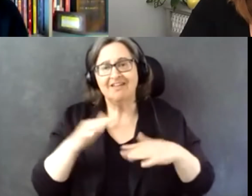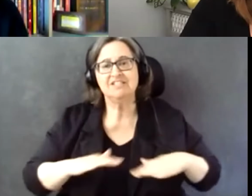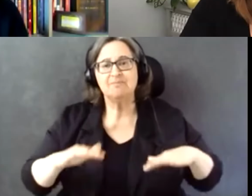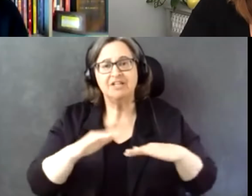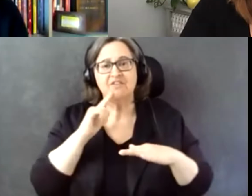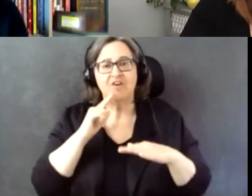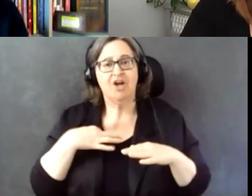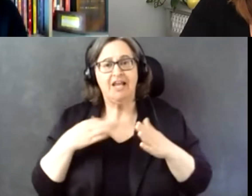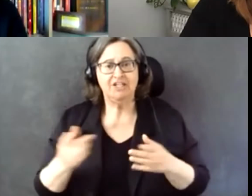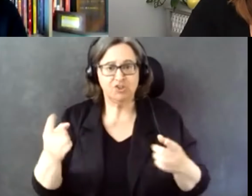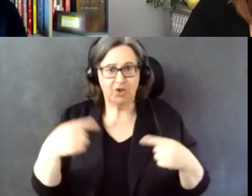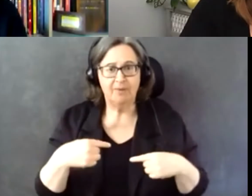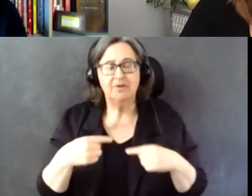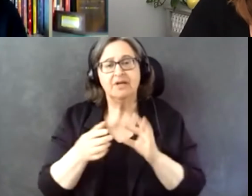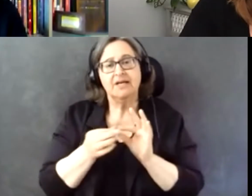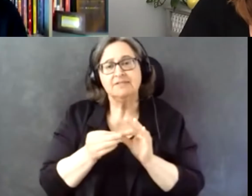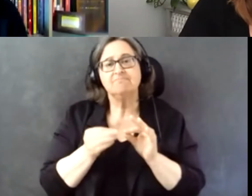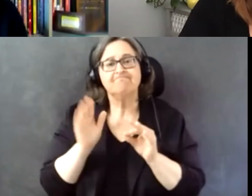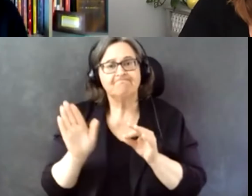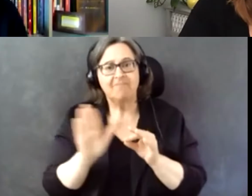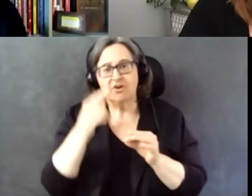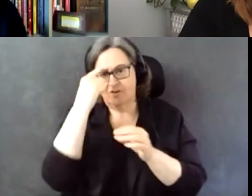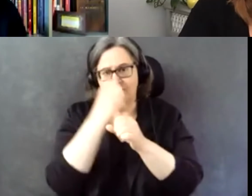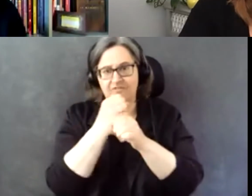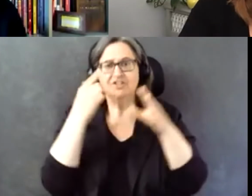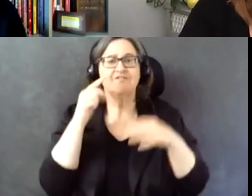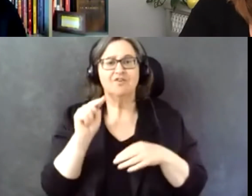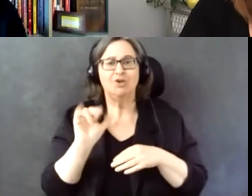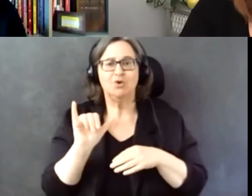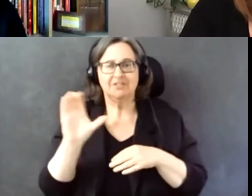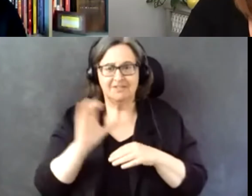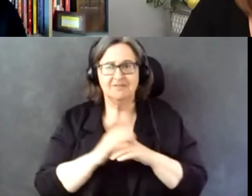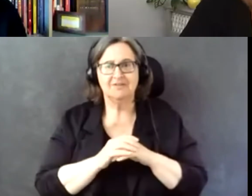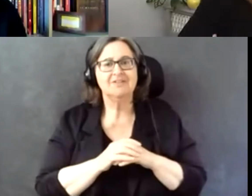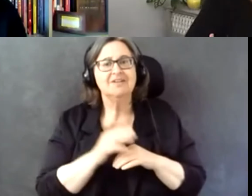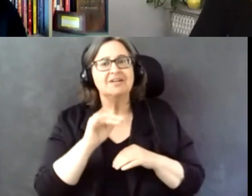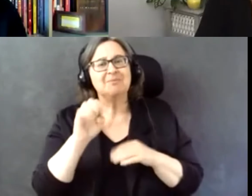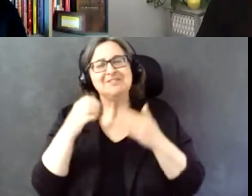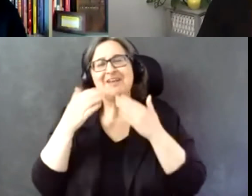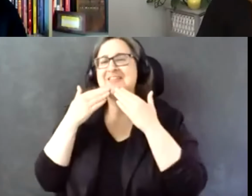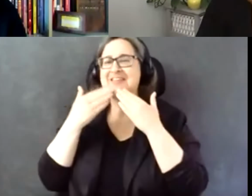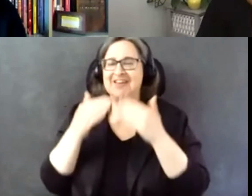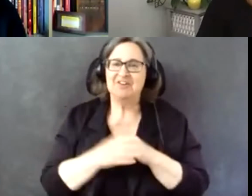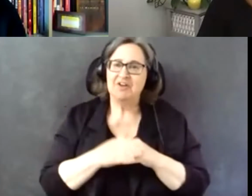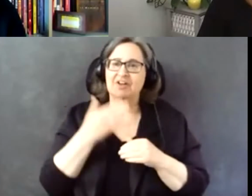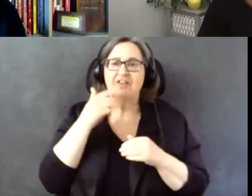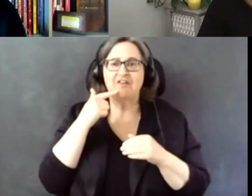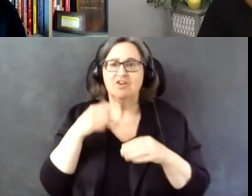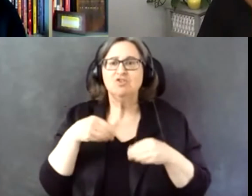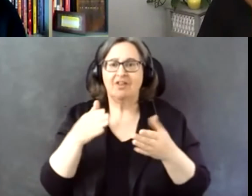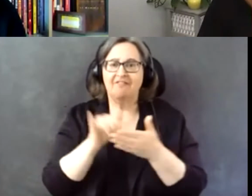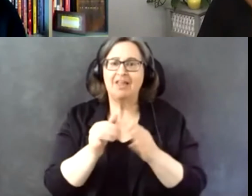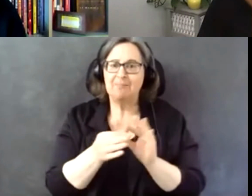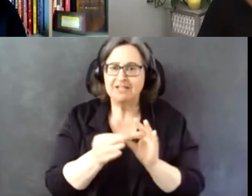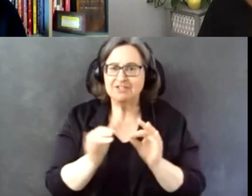candidates to come in and articulate their vision for the city thanks christina and i thanks for you know delivering that message